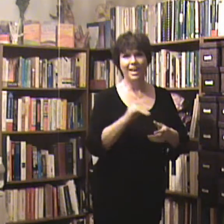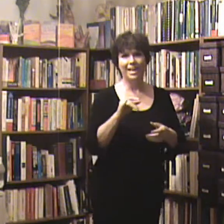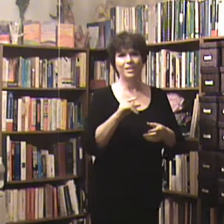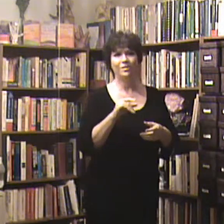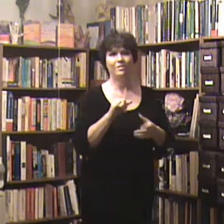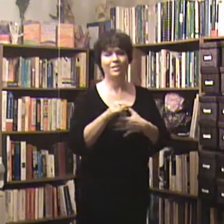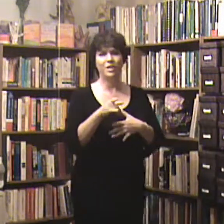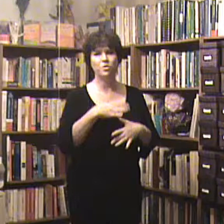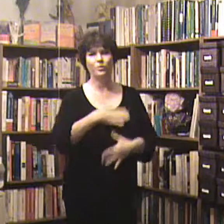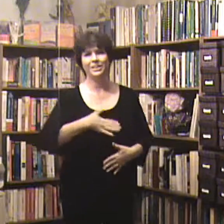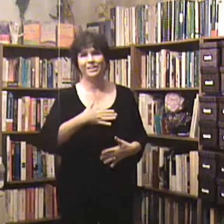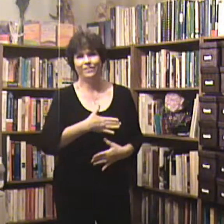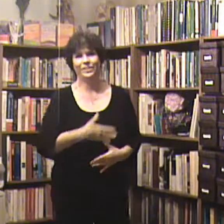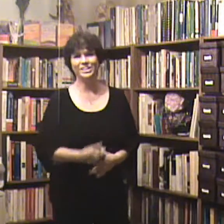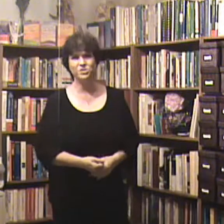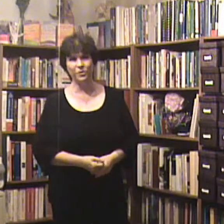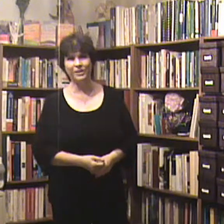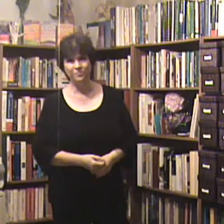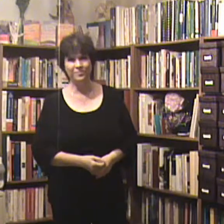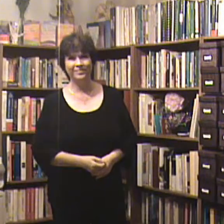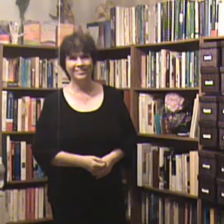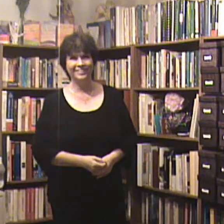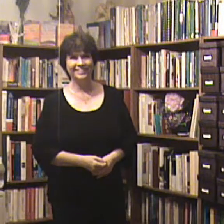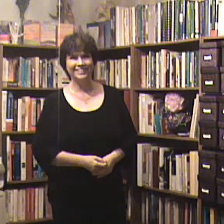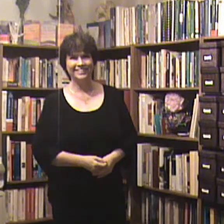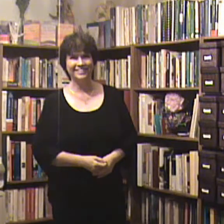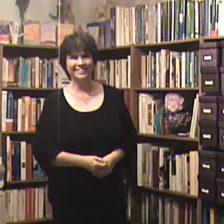that you really enjoy.